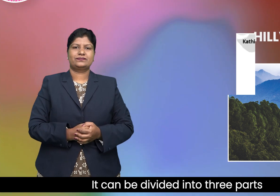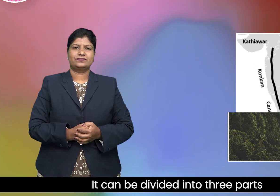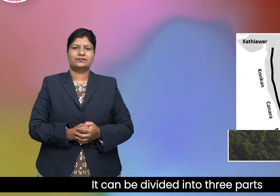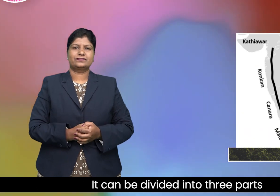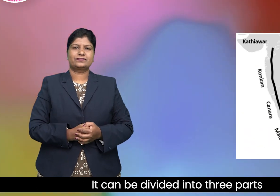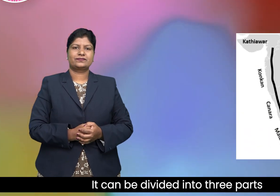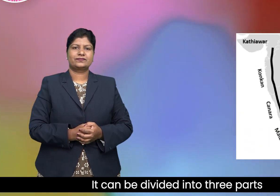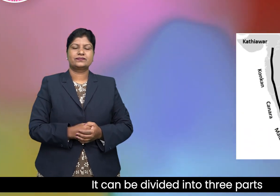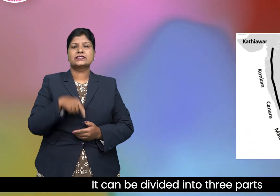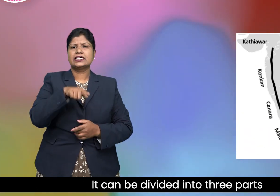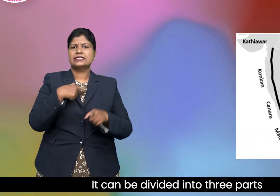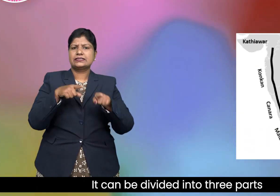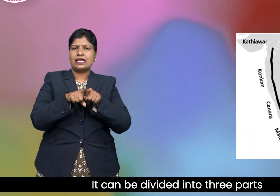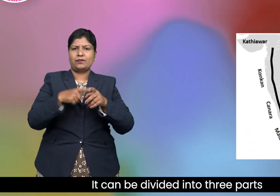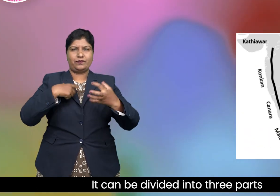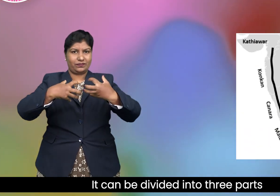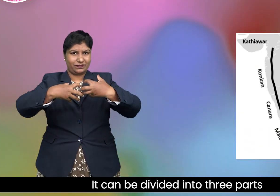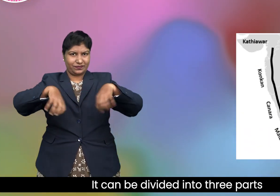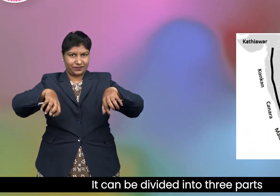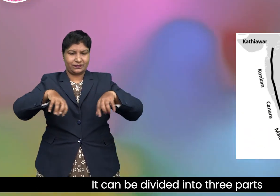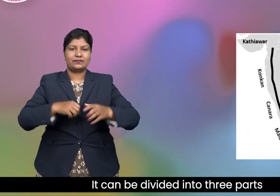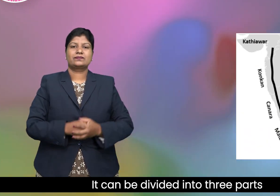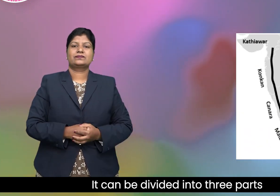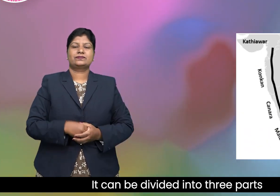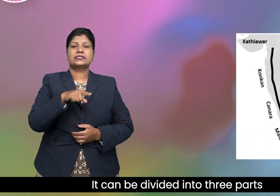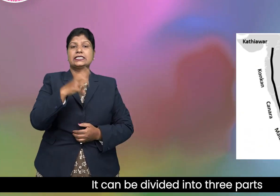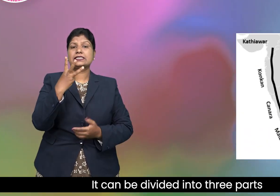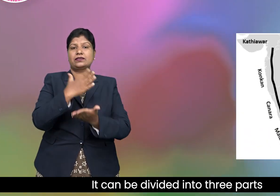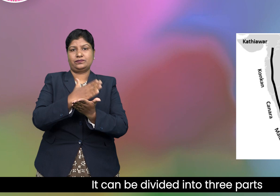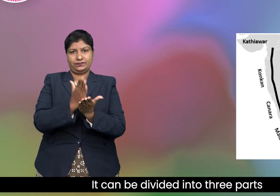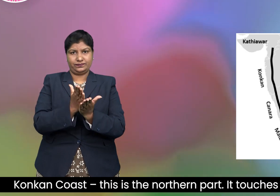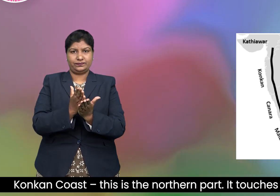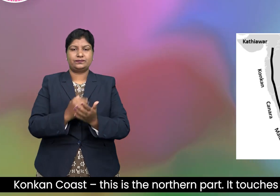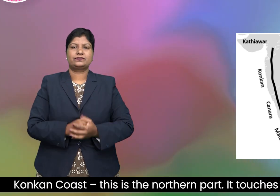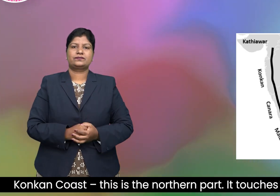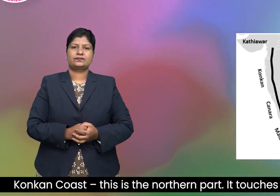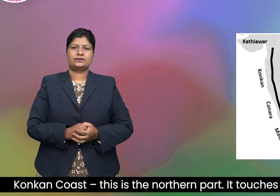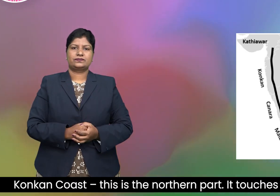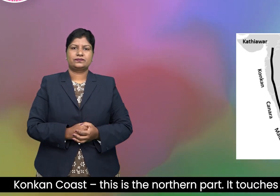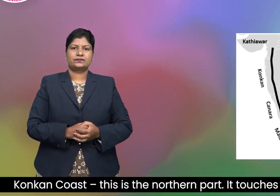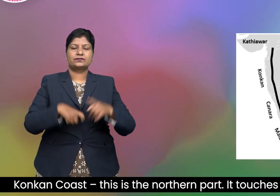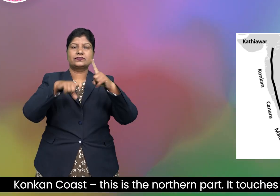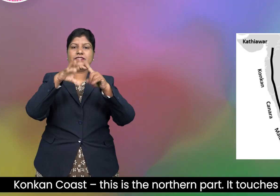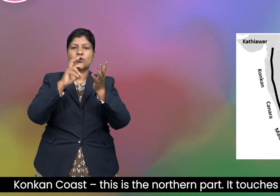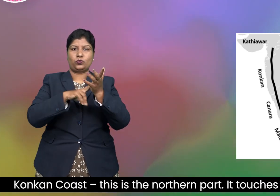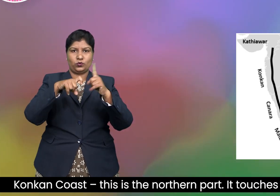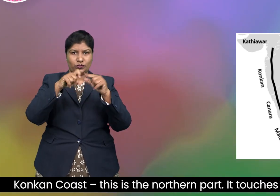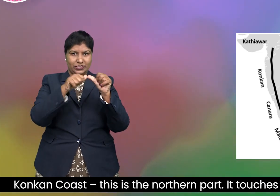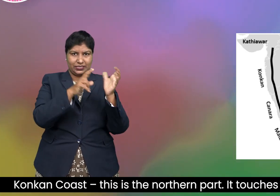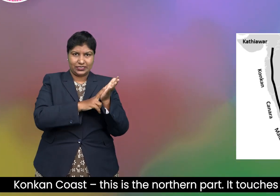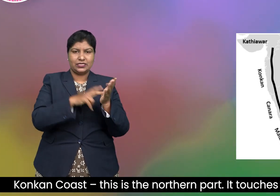it can be divided into three parts this